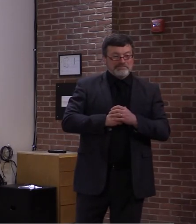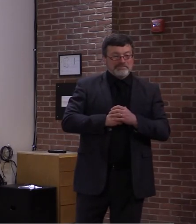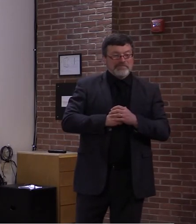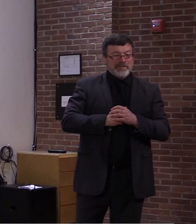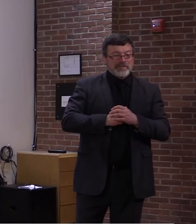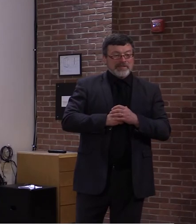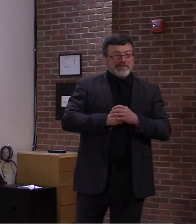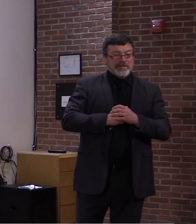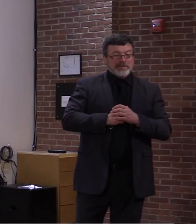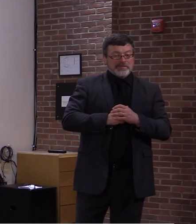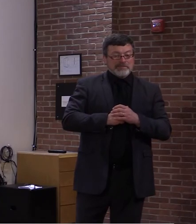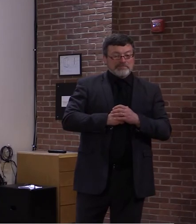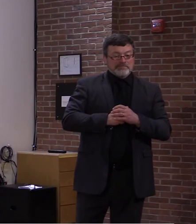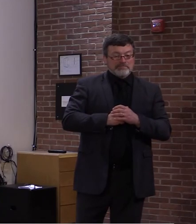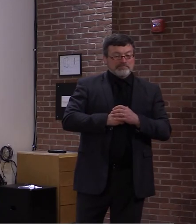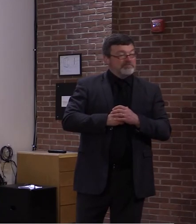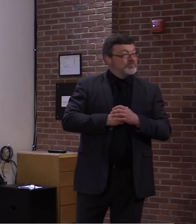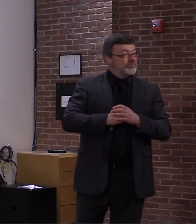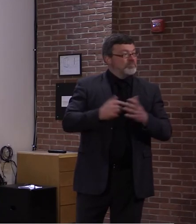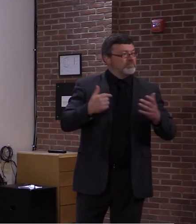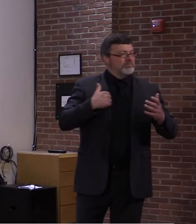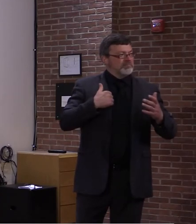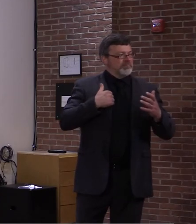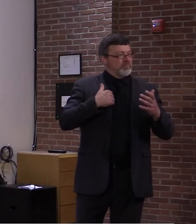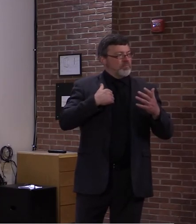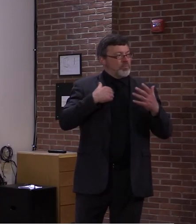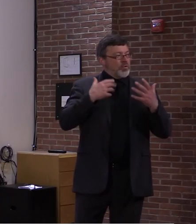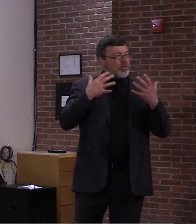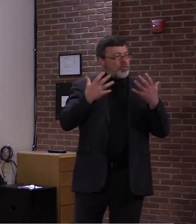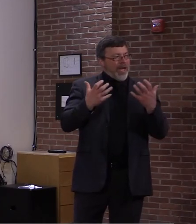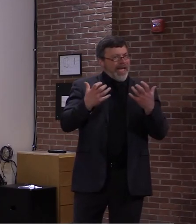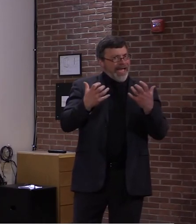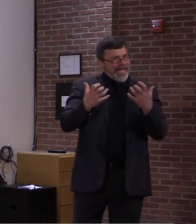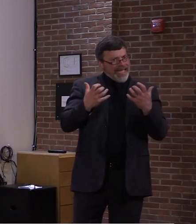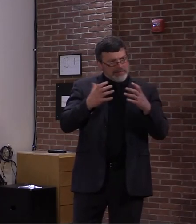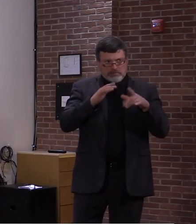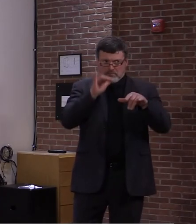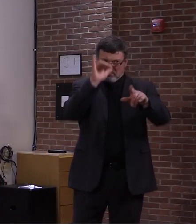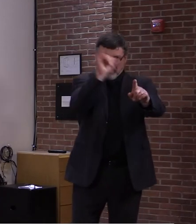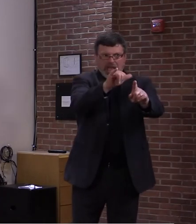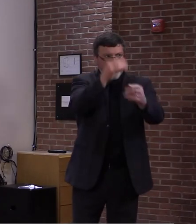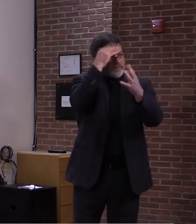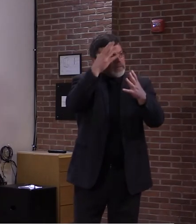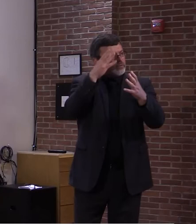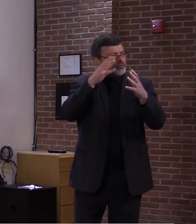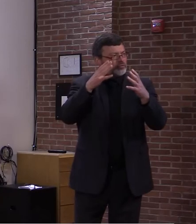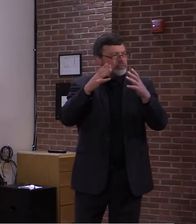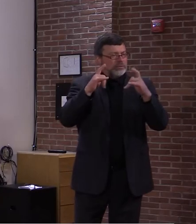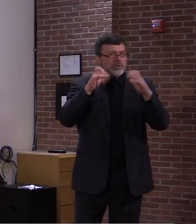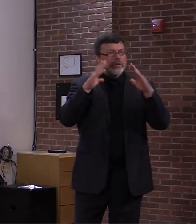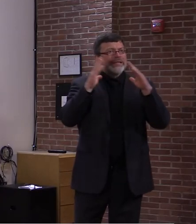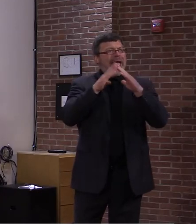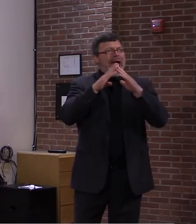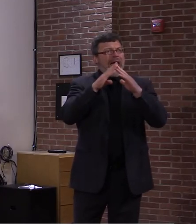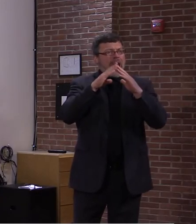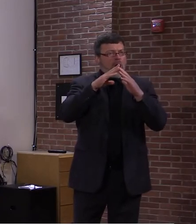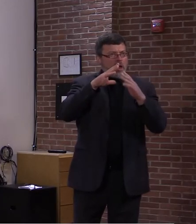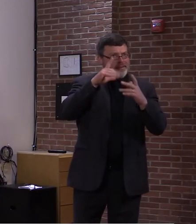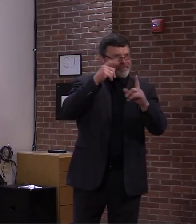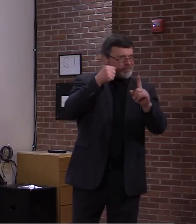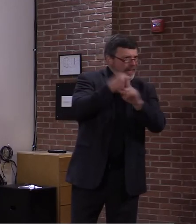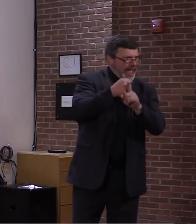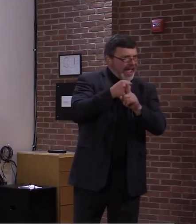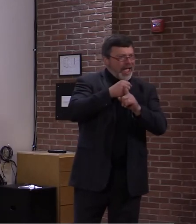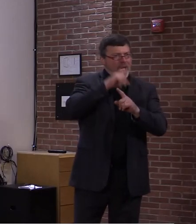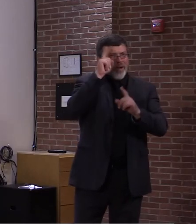Excellent. I'm very much interested in receiving that same list about the town a grand list, so